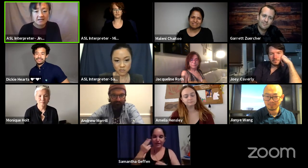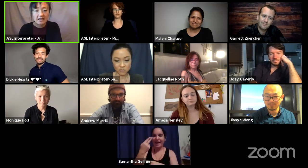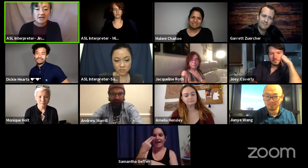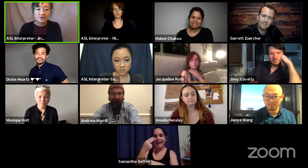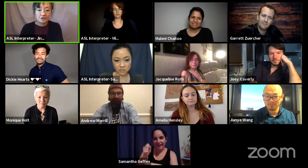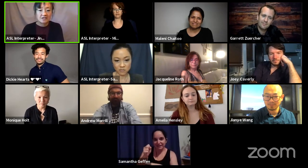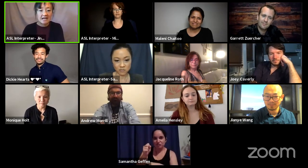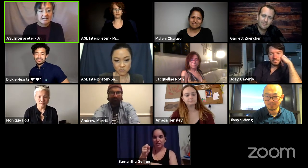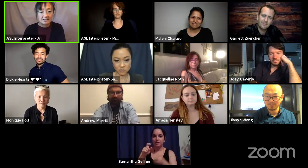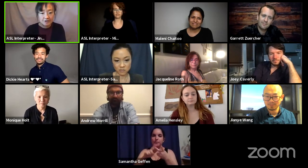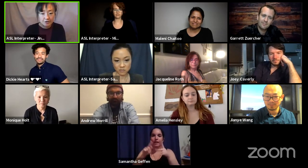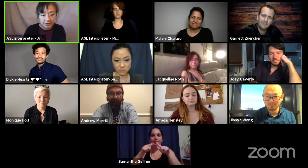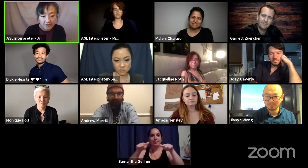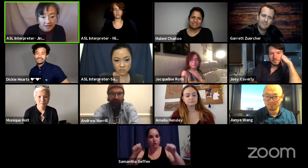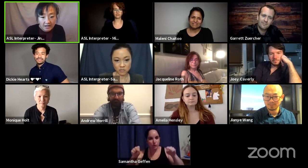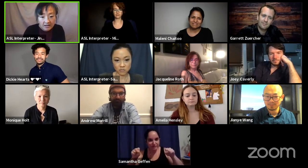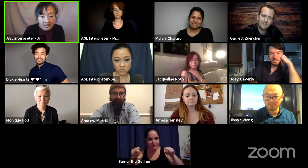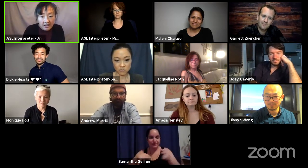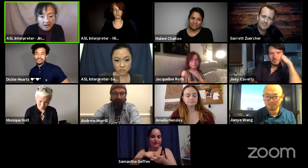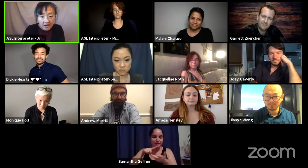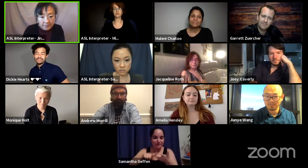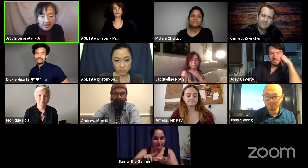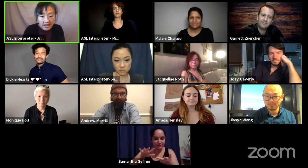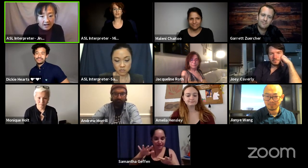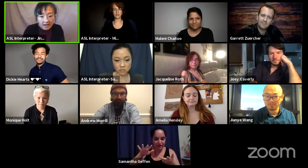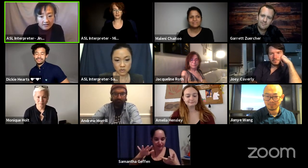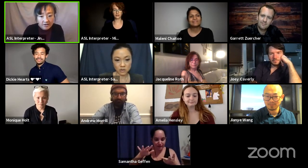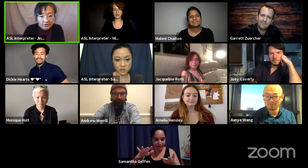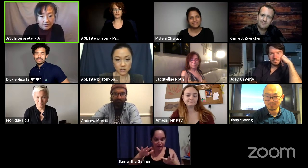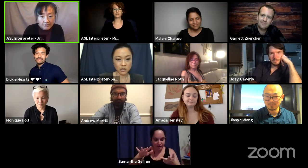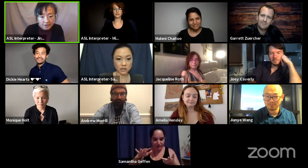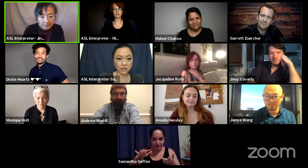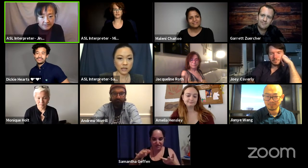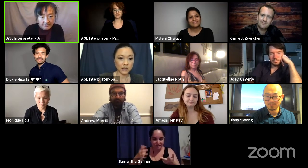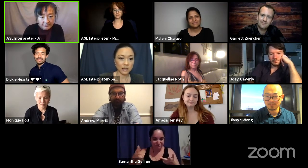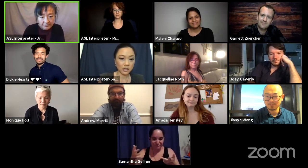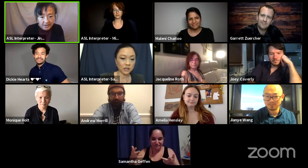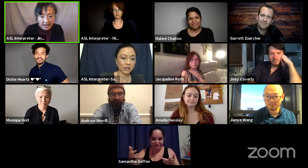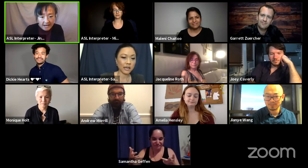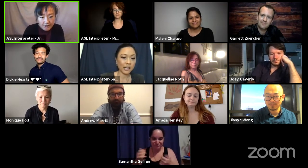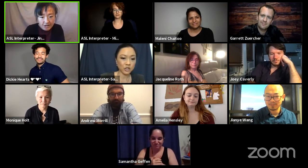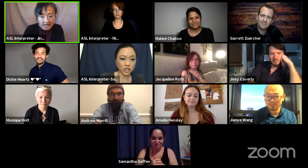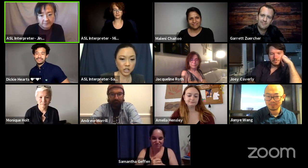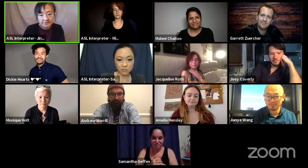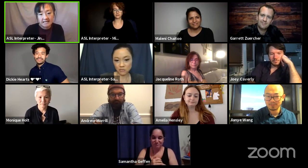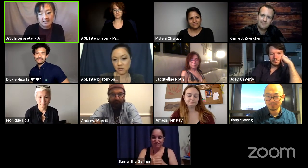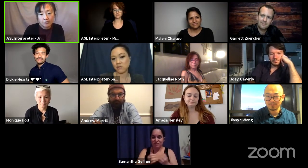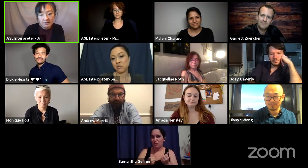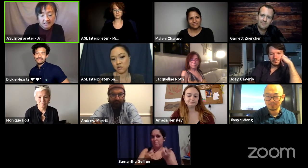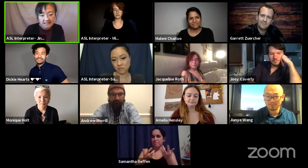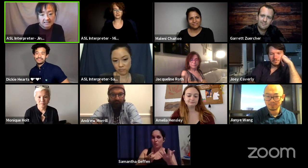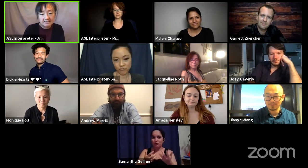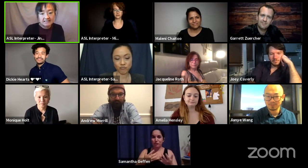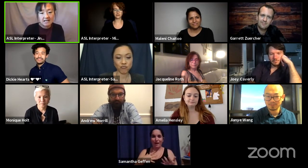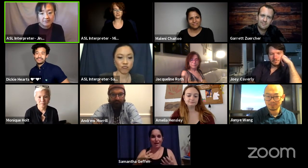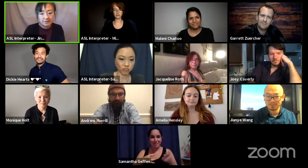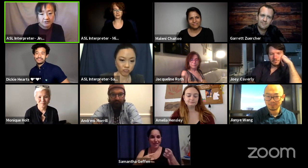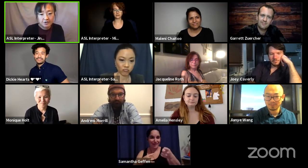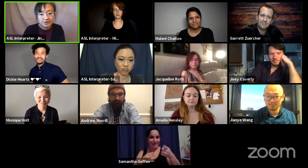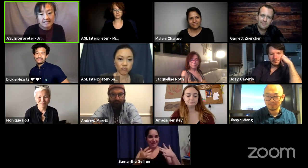I understood it as an interpreter. You know, in terms of hand shapes and linguistics, a lot of those features that